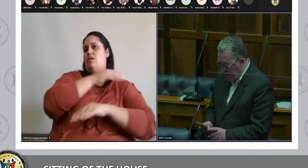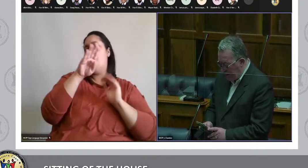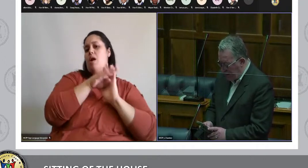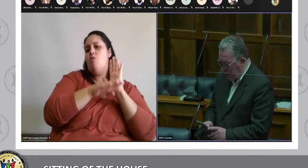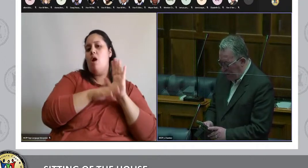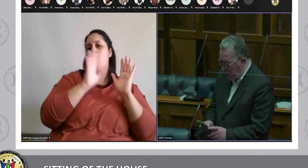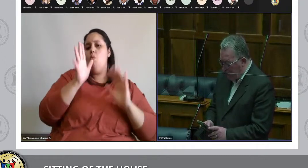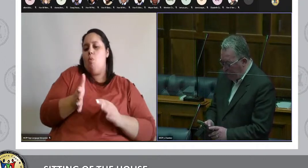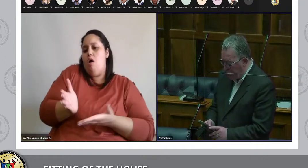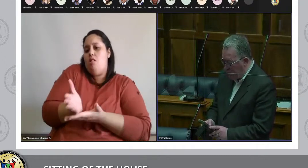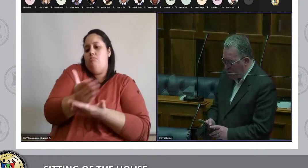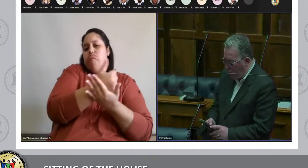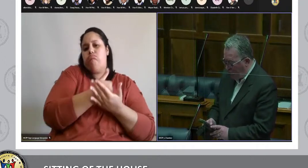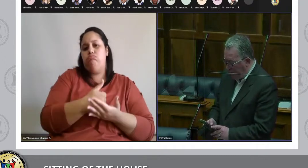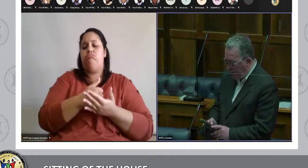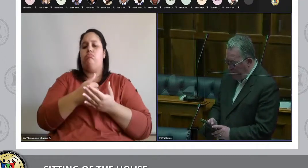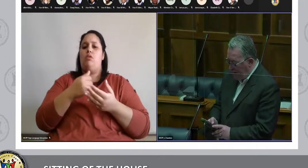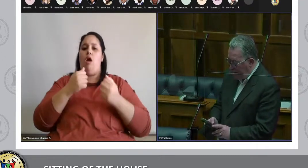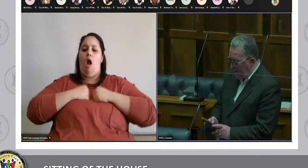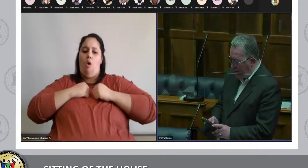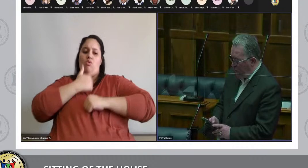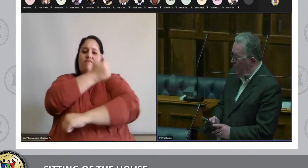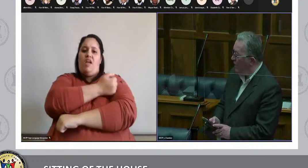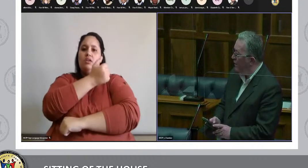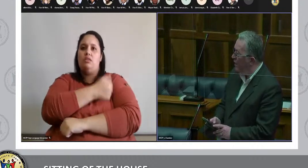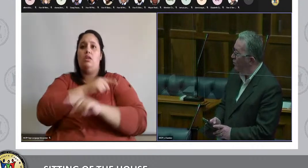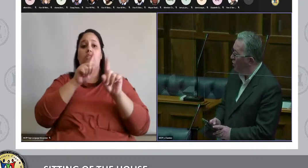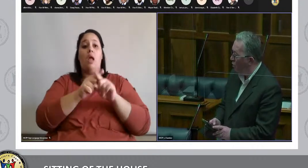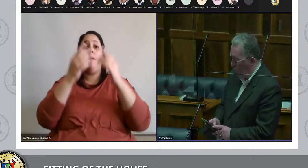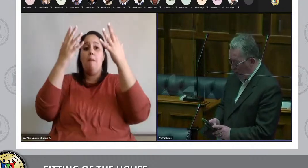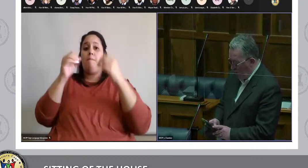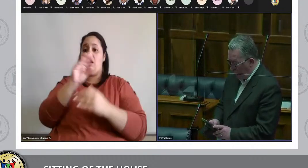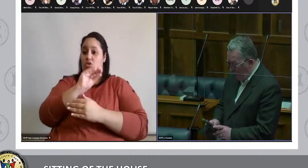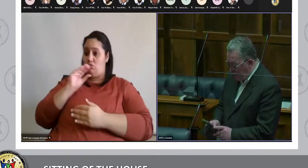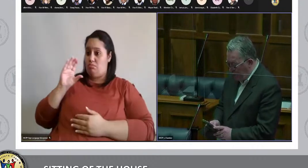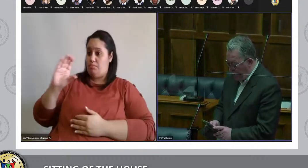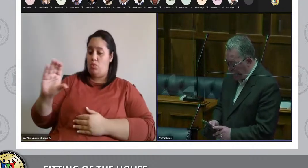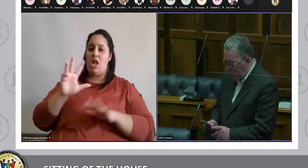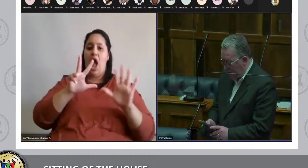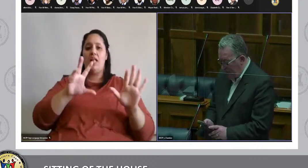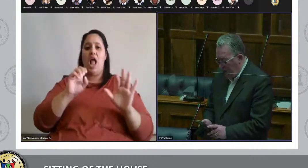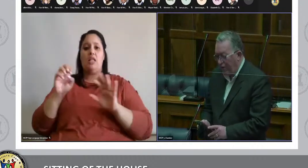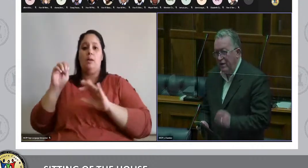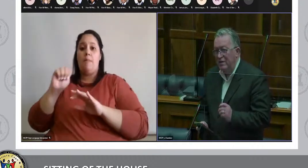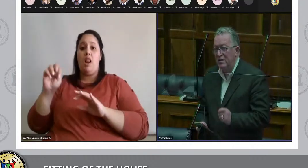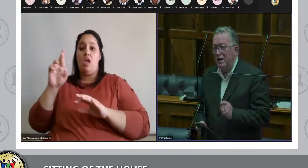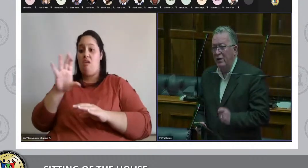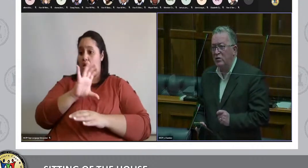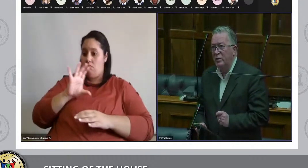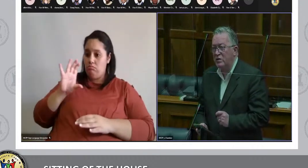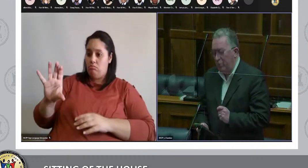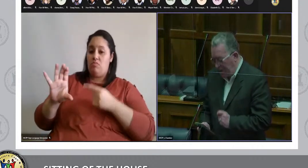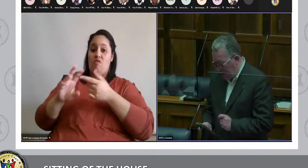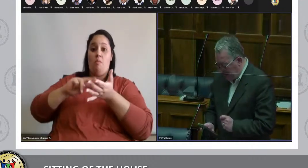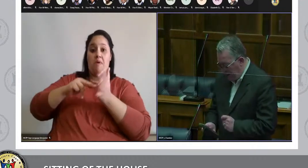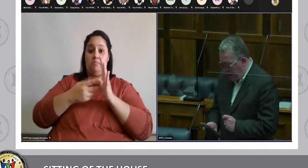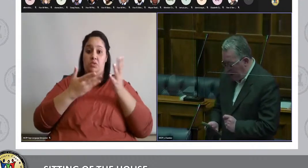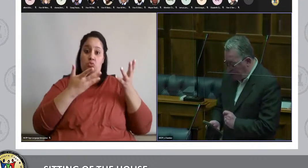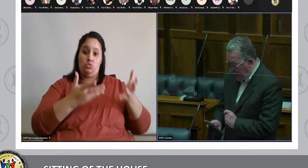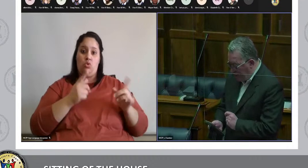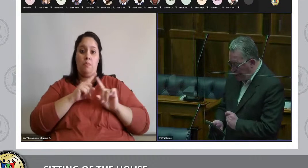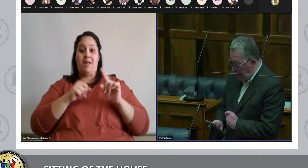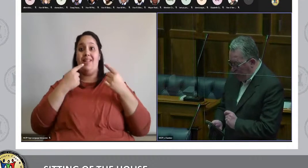own vaccines. It even budgeted a whopping 800 million and more for these purposes. These announcements,